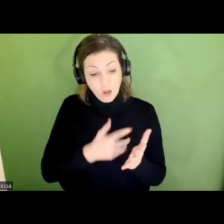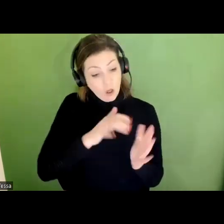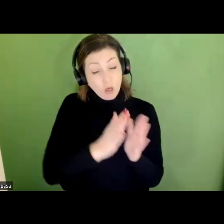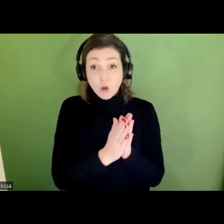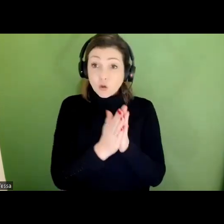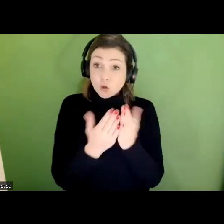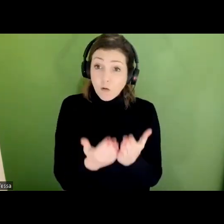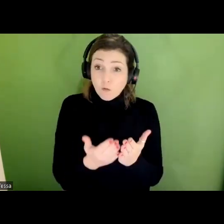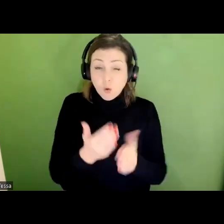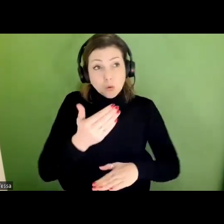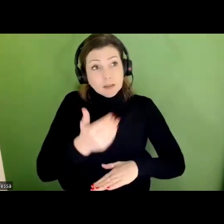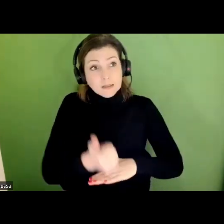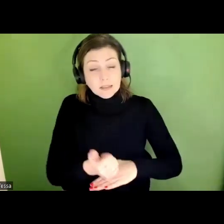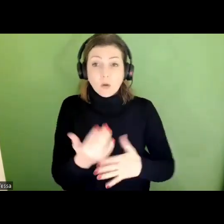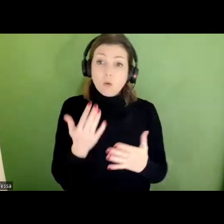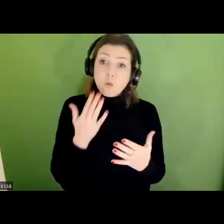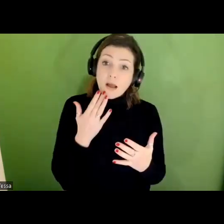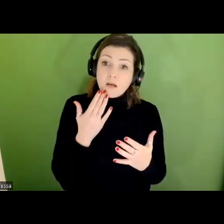the First World War.